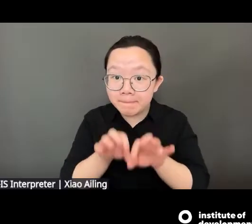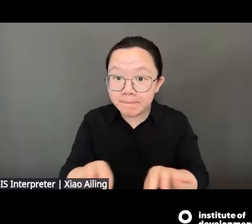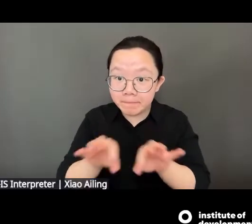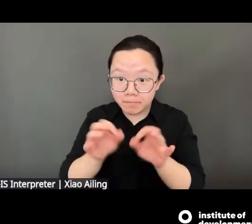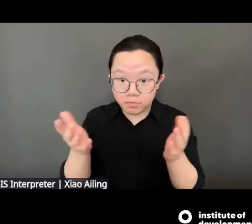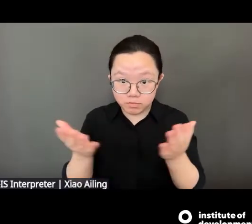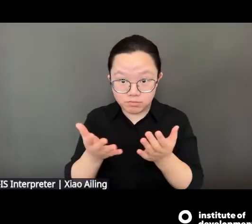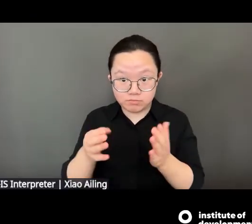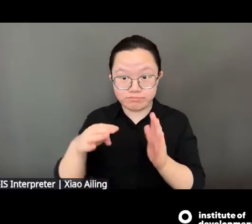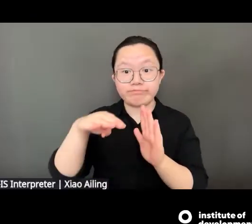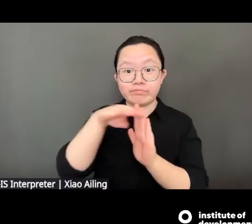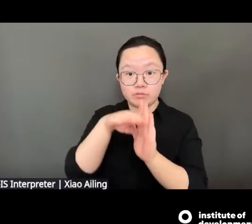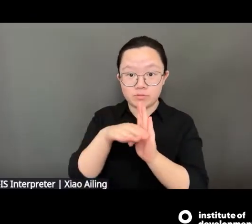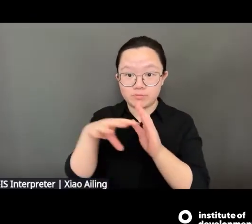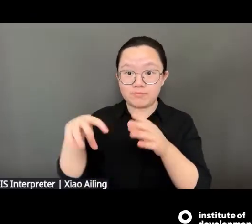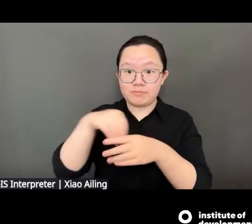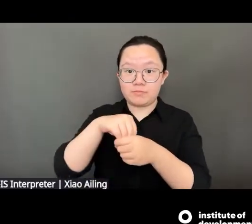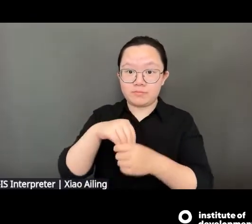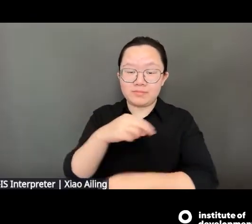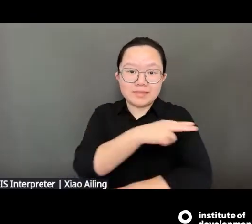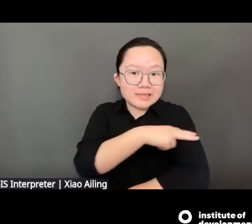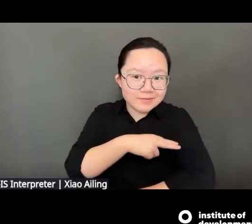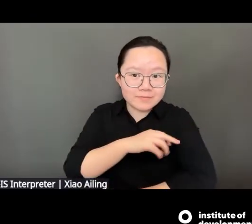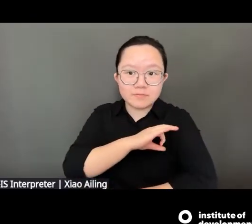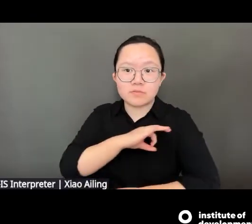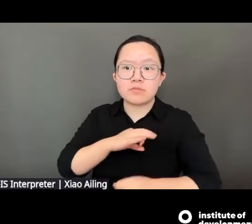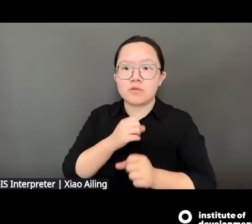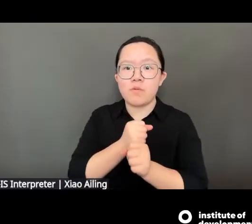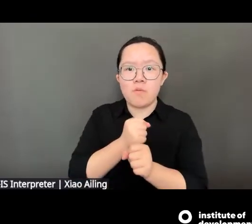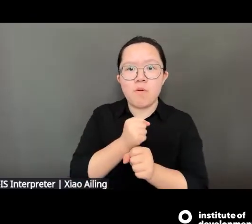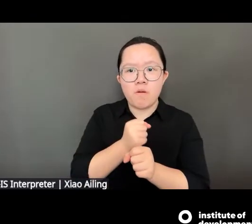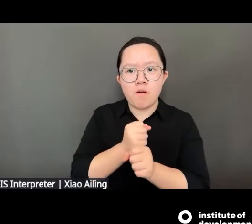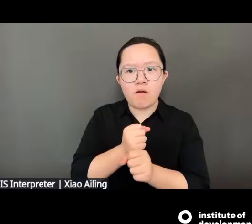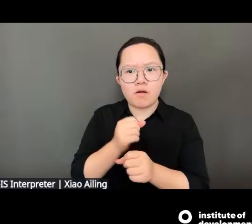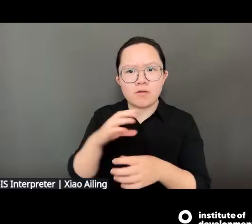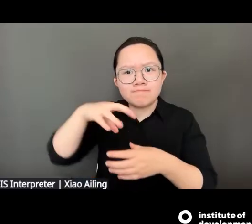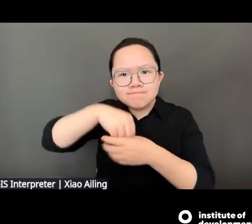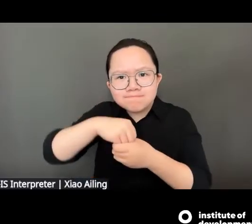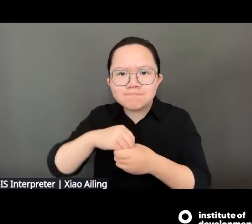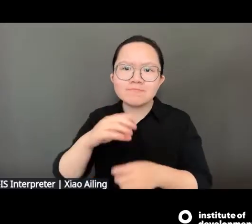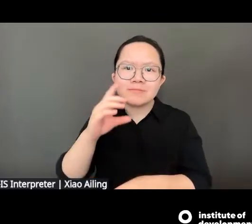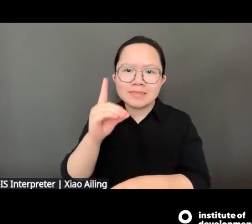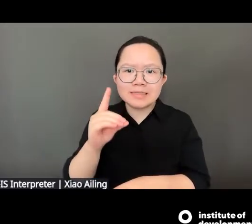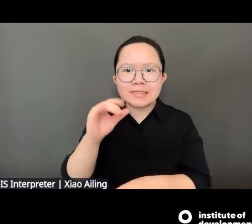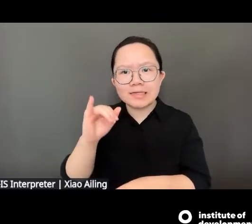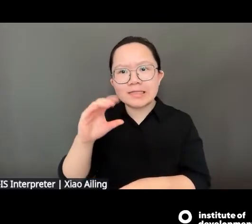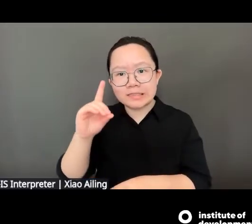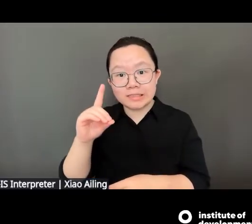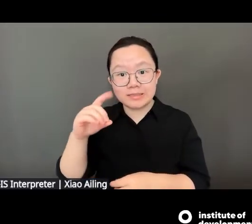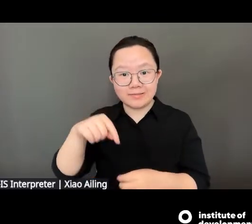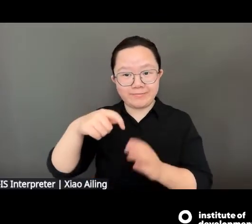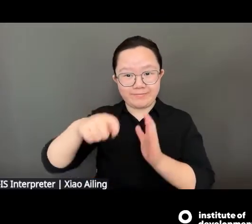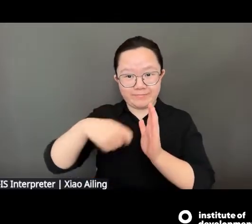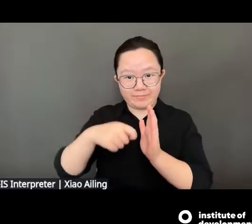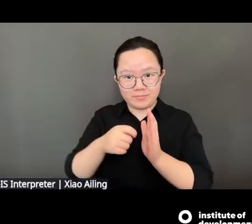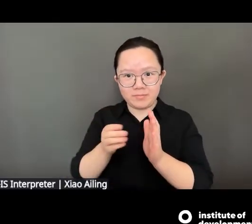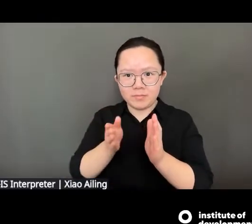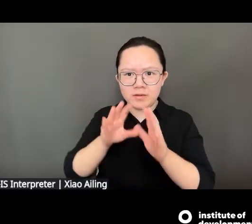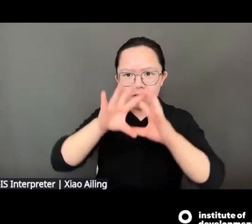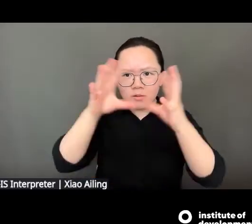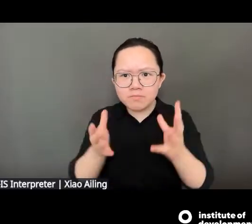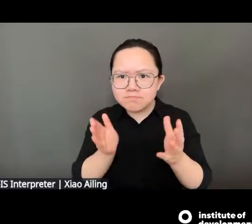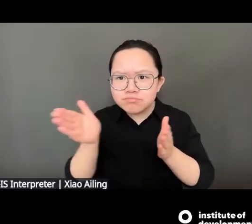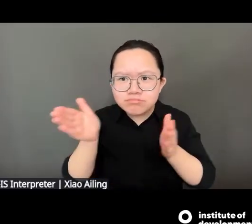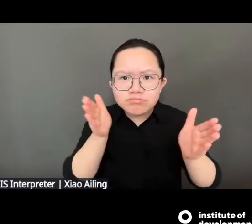recognise the organisations of persons with disabilities who've been involved. OPDs have been the programme's conscience and its